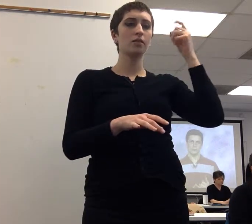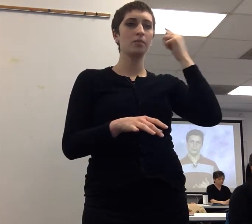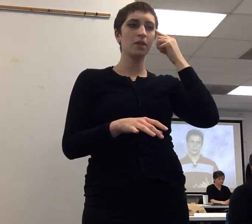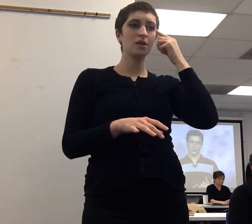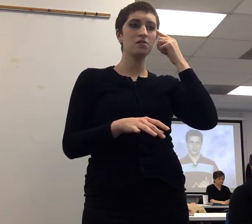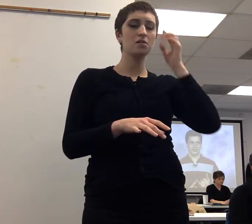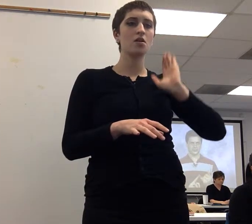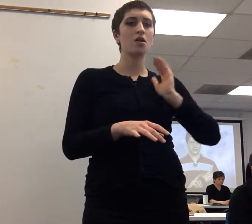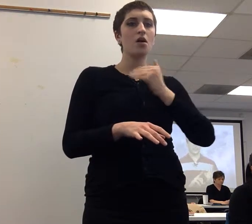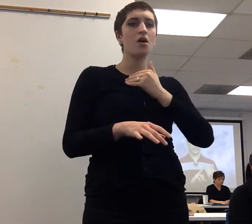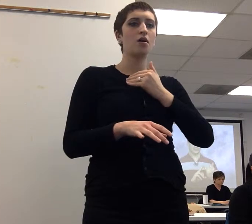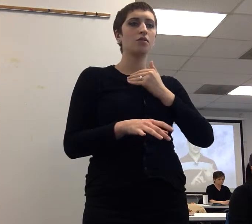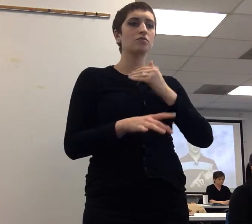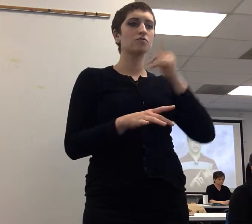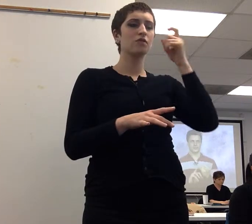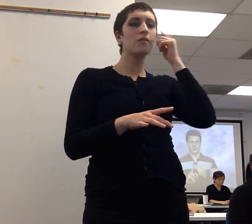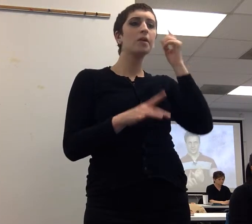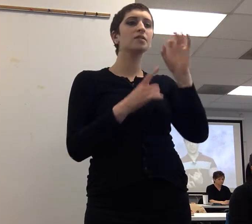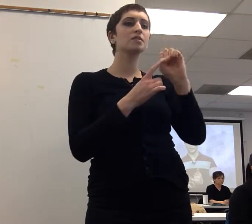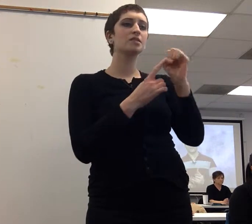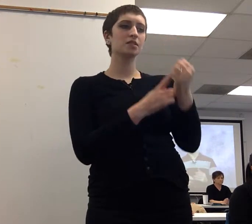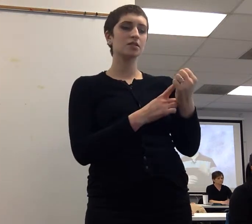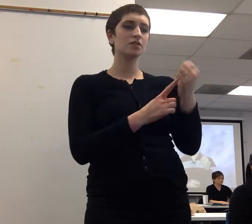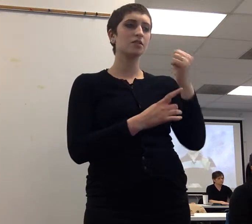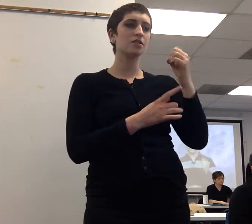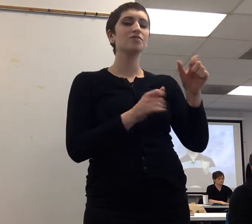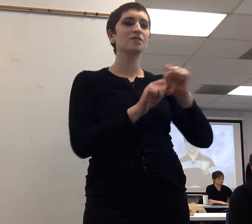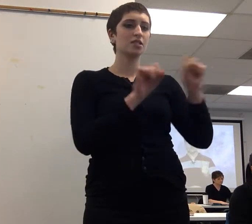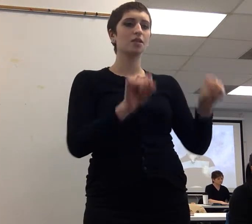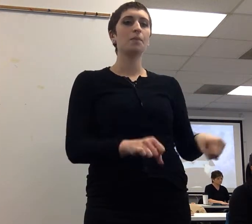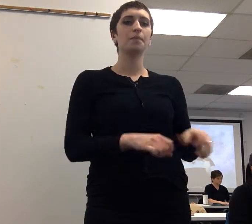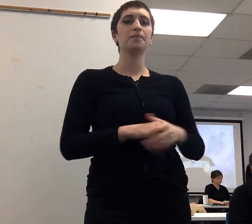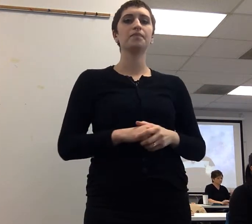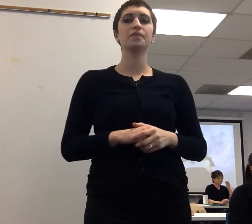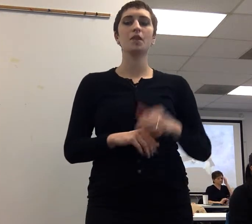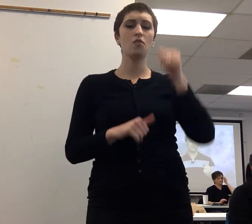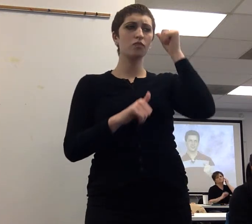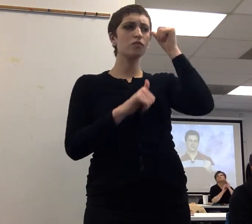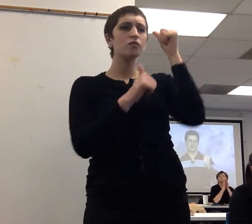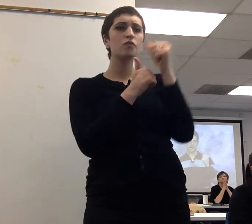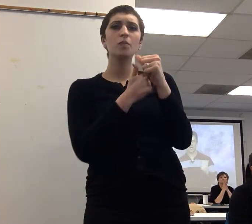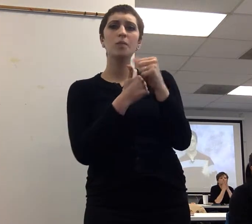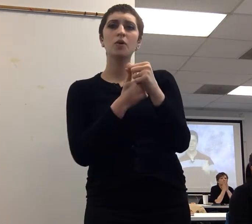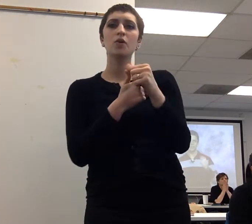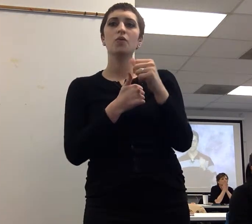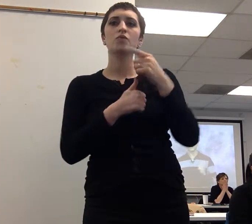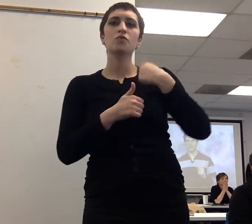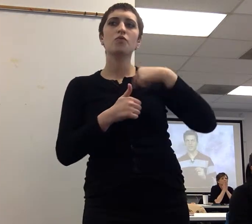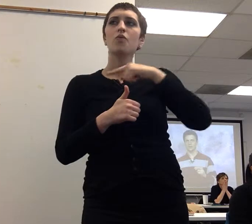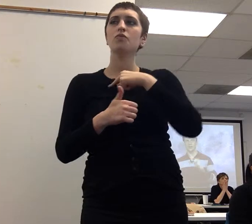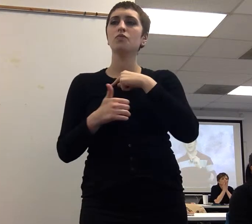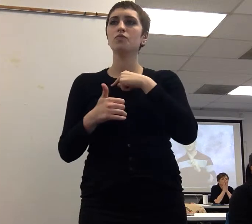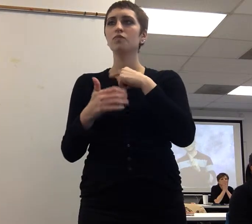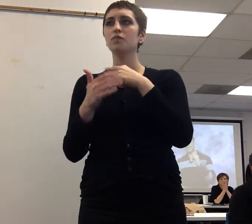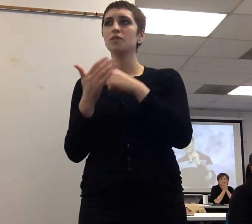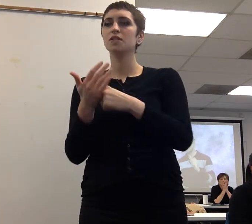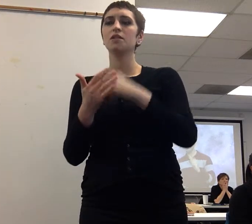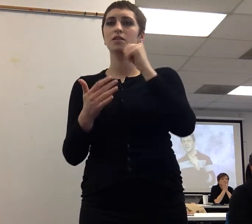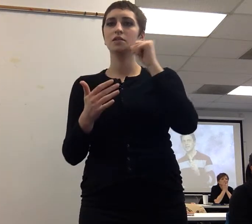Remember what we spoke about yesterday in terms of free enterprise allowing businesses to operate freely